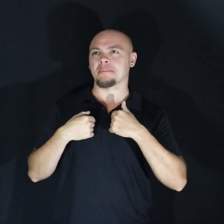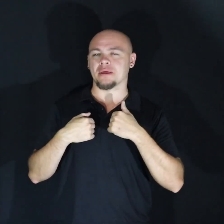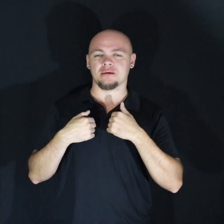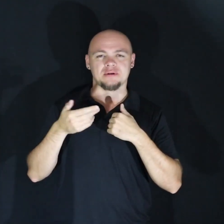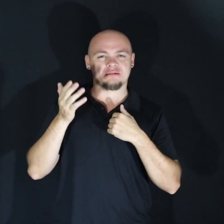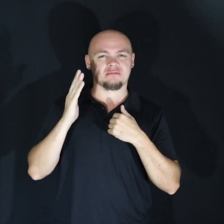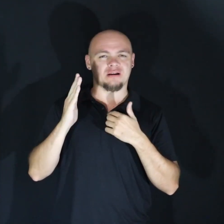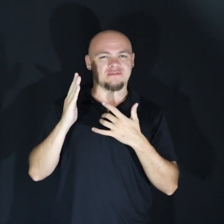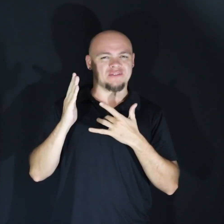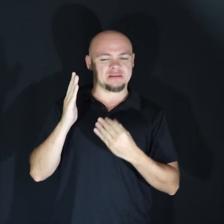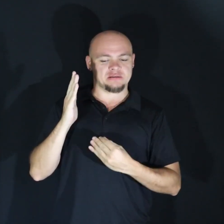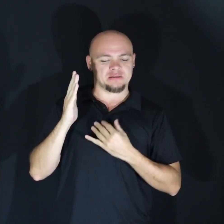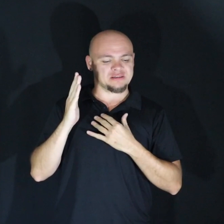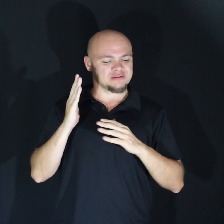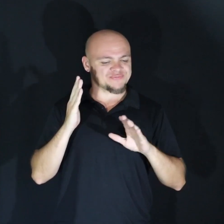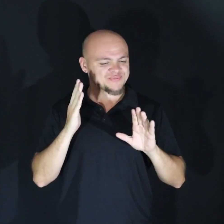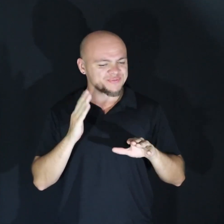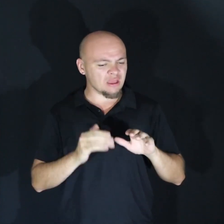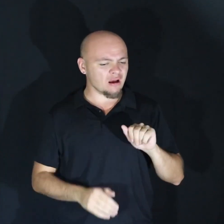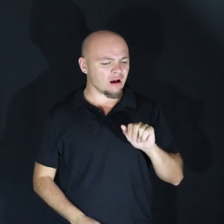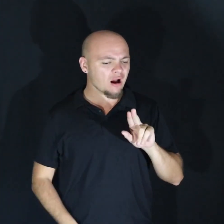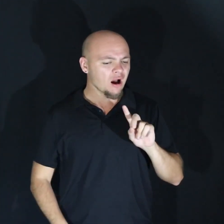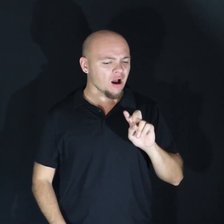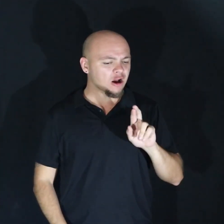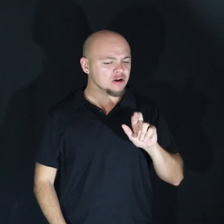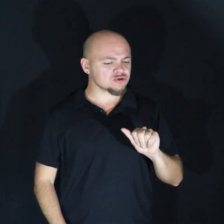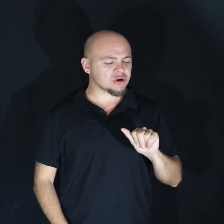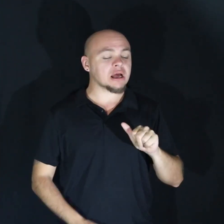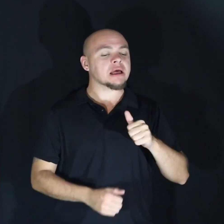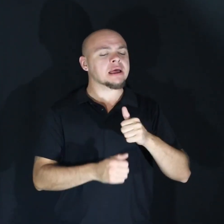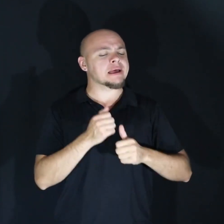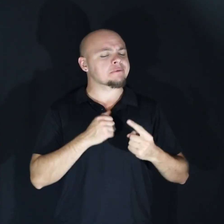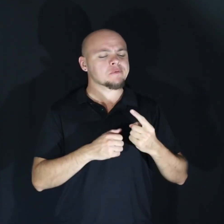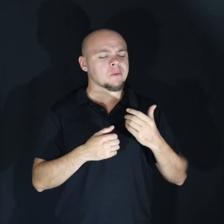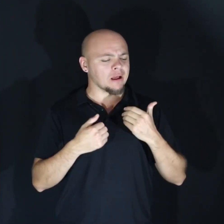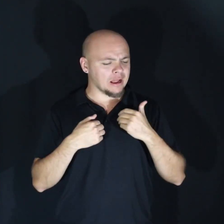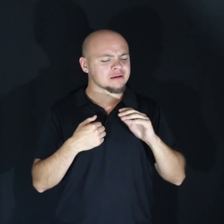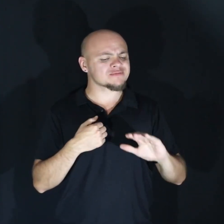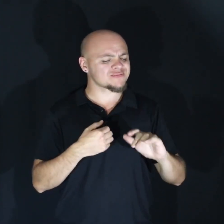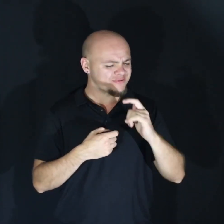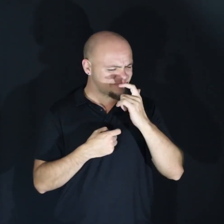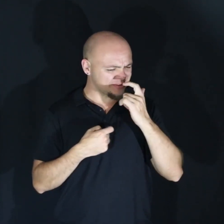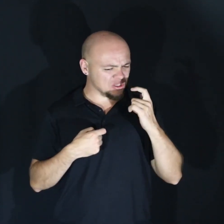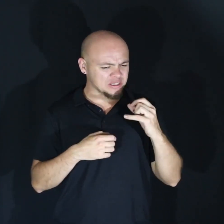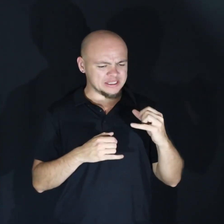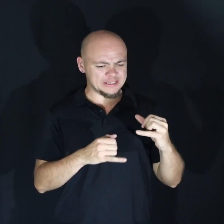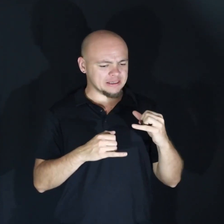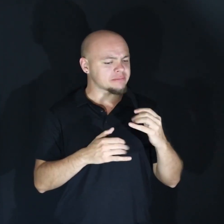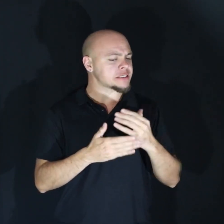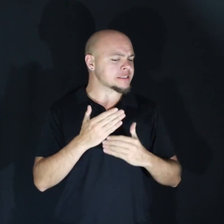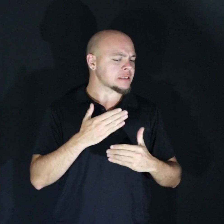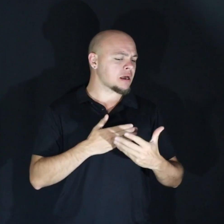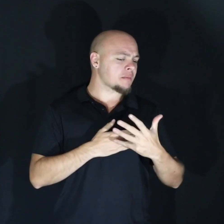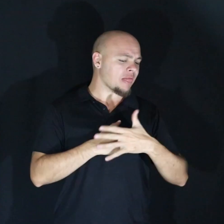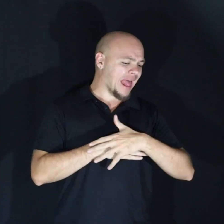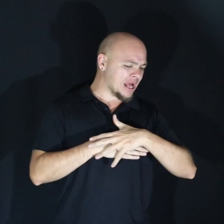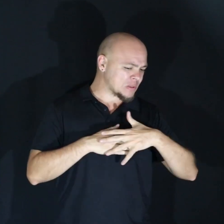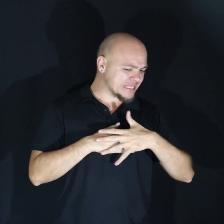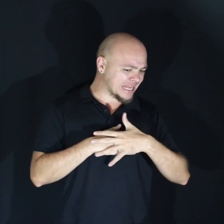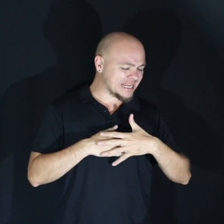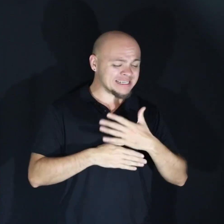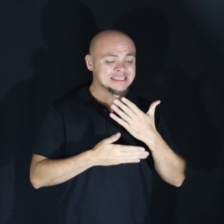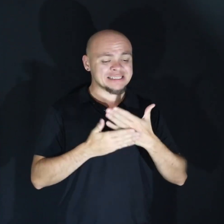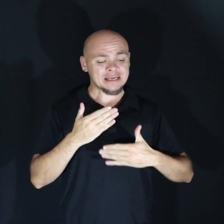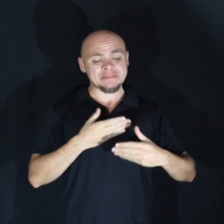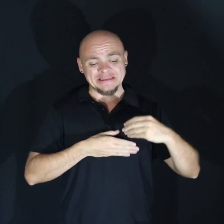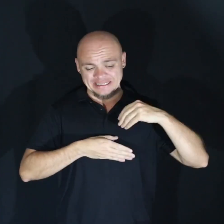say, "Audra, everybody has scars. Some on the outside and